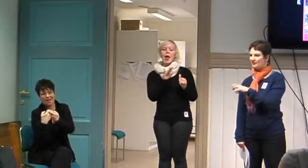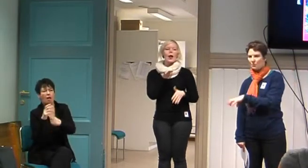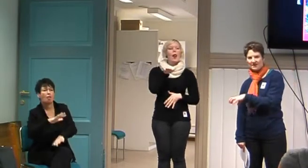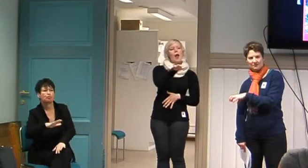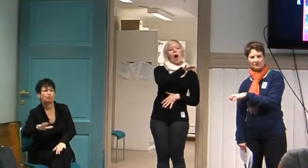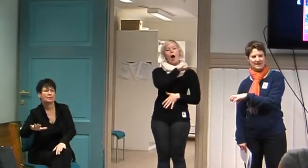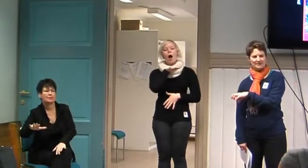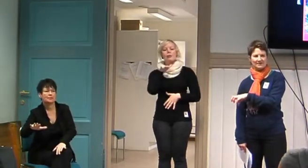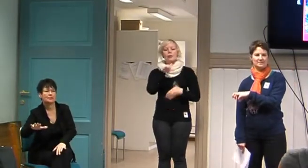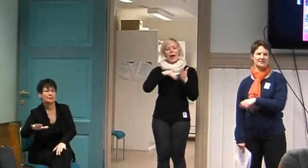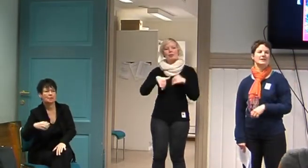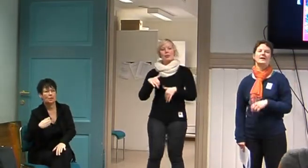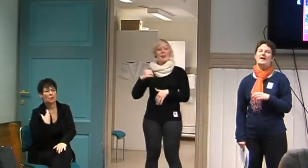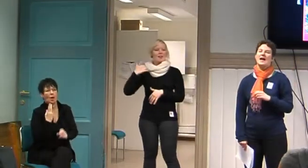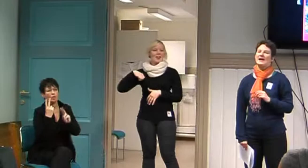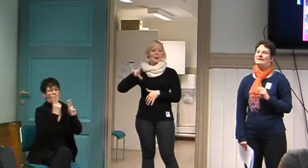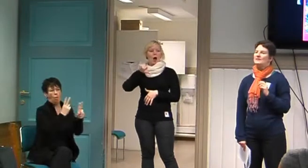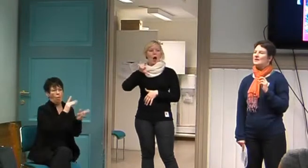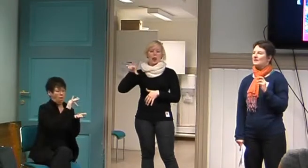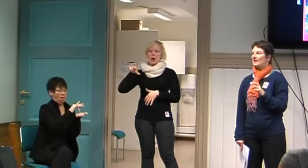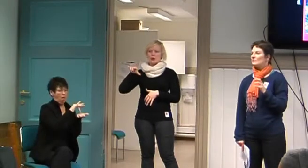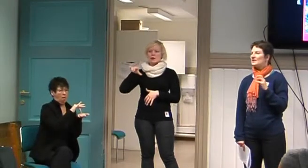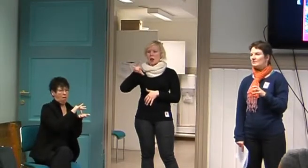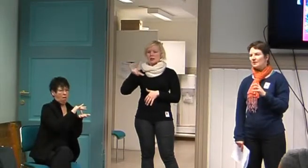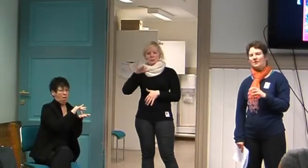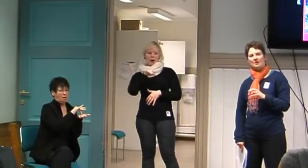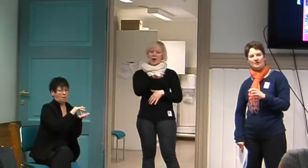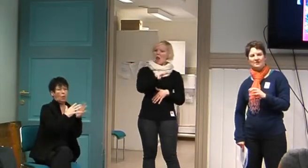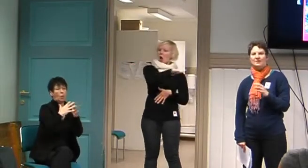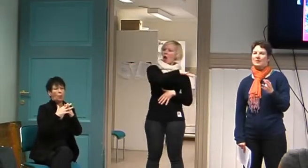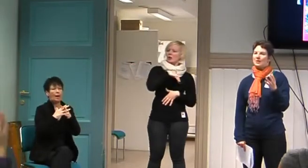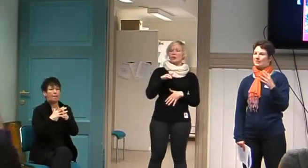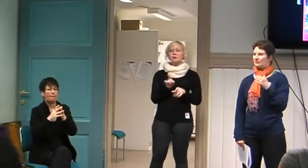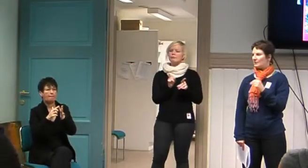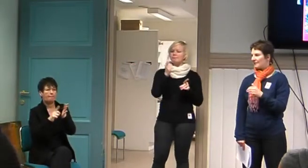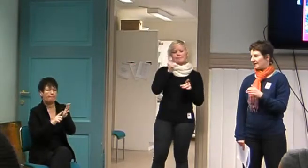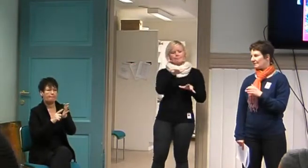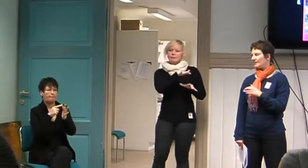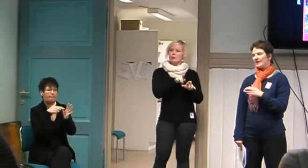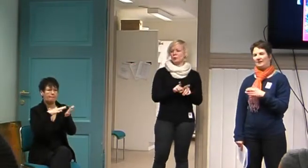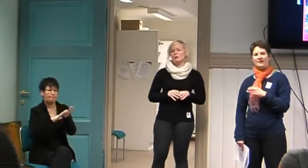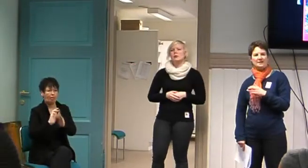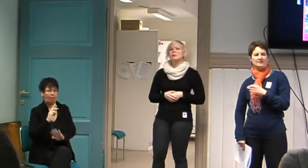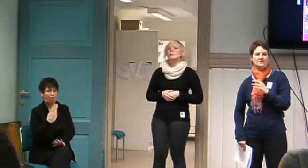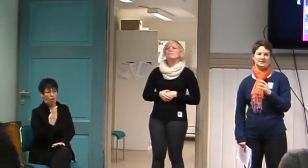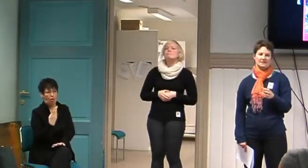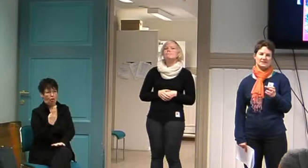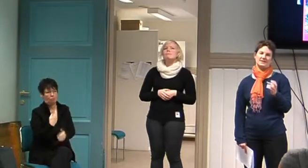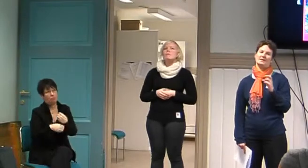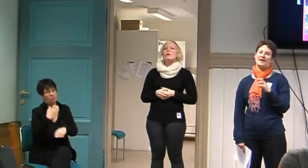than Whitehall Palace had been, and King William III, who became king in